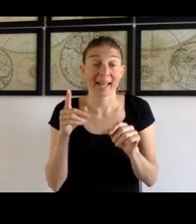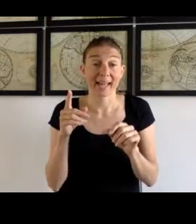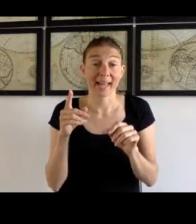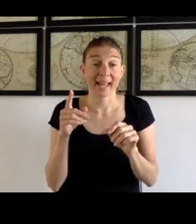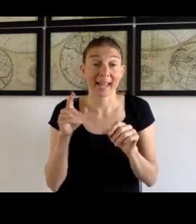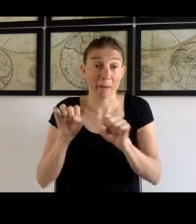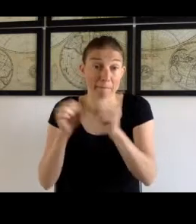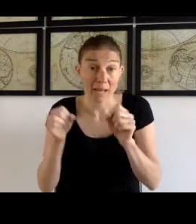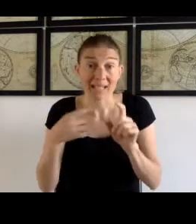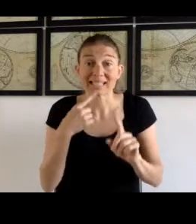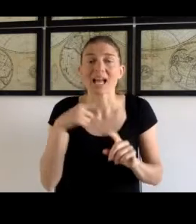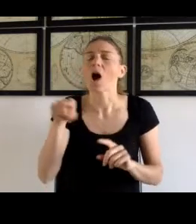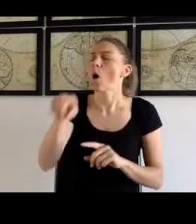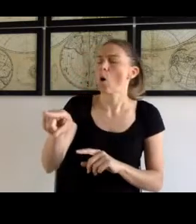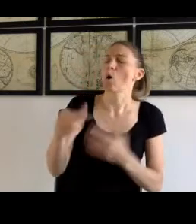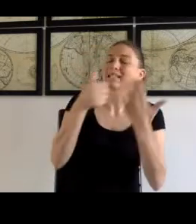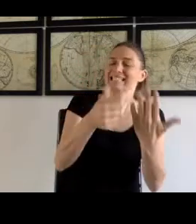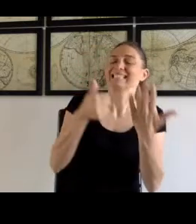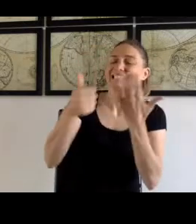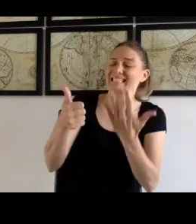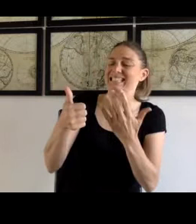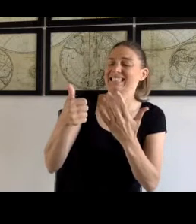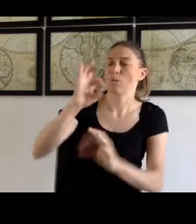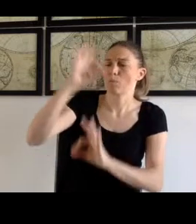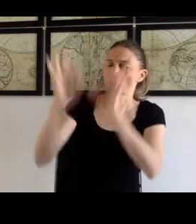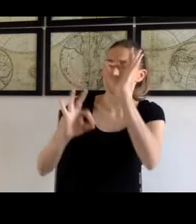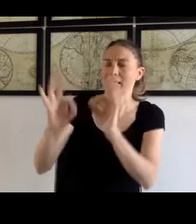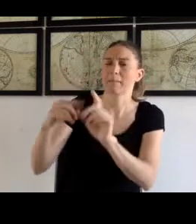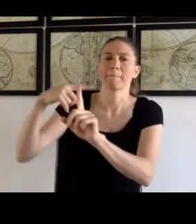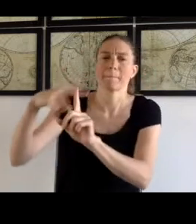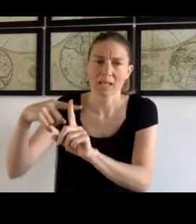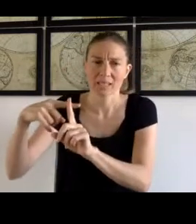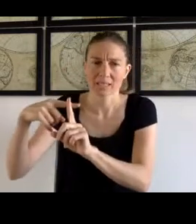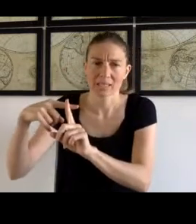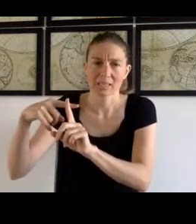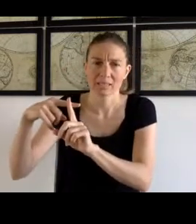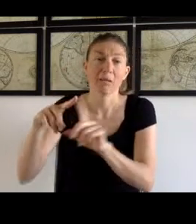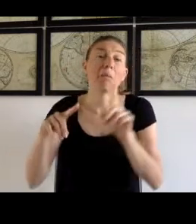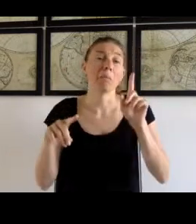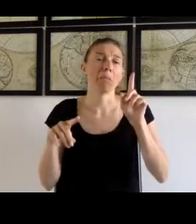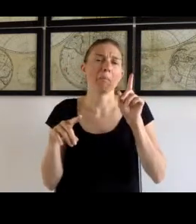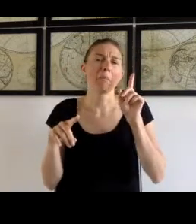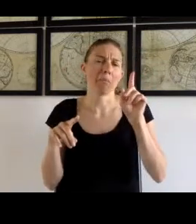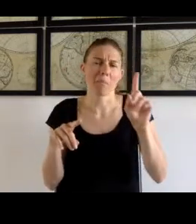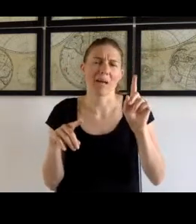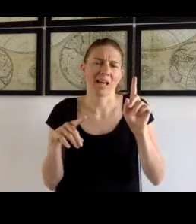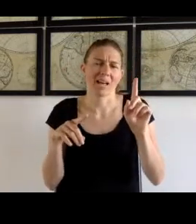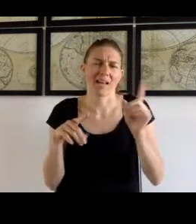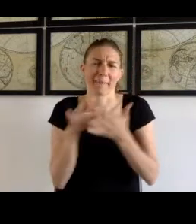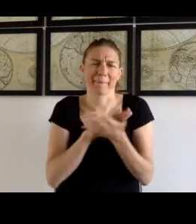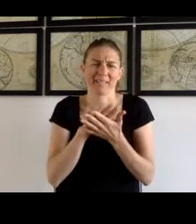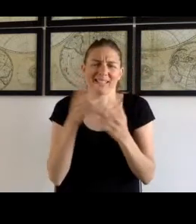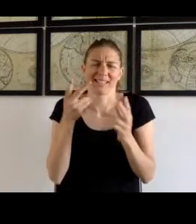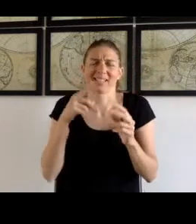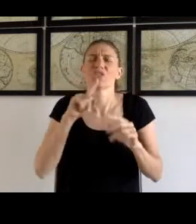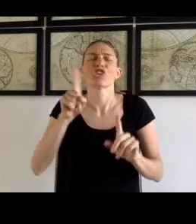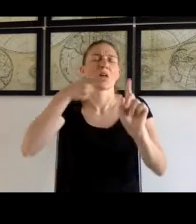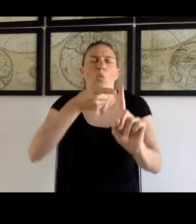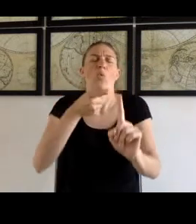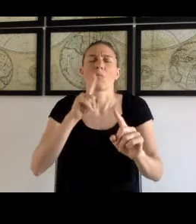have 66% plus. What it really means in reality stays very vague, and that's the Barema model. Next